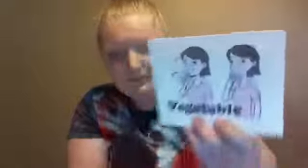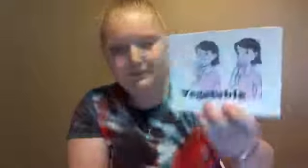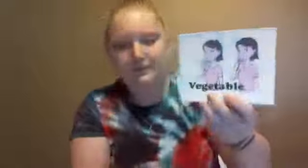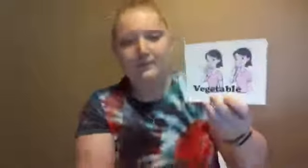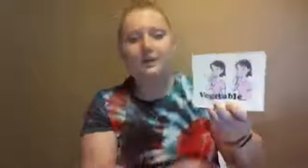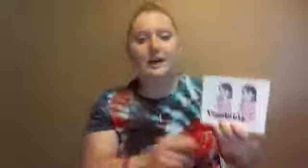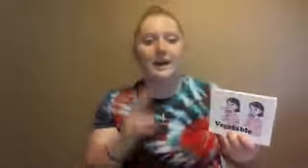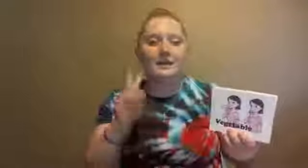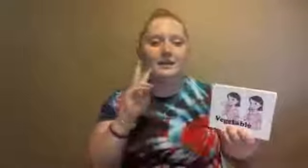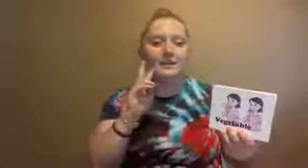So that is